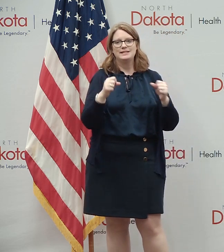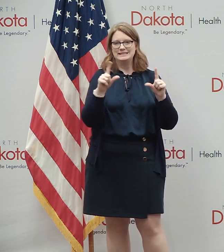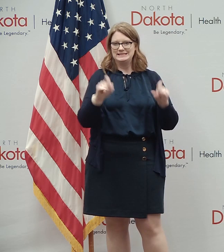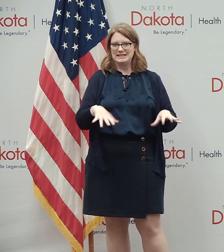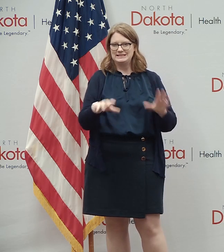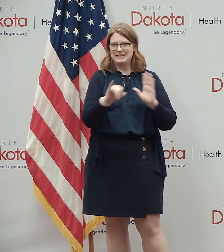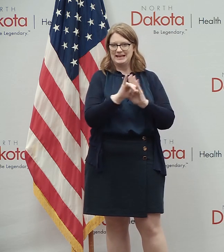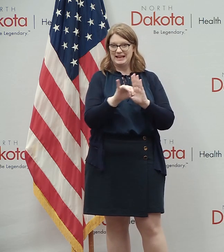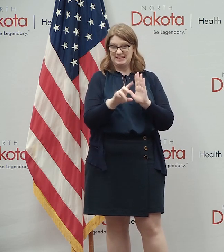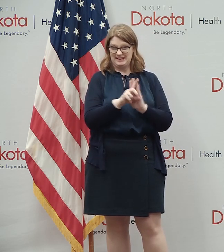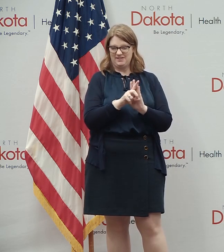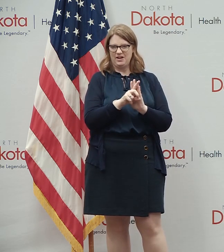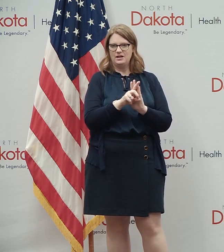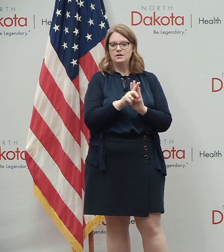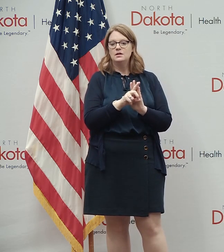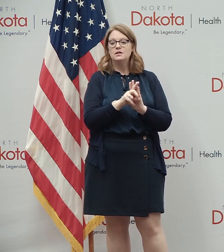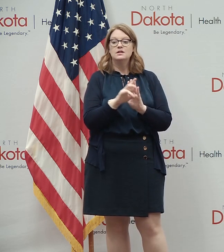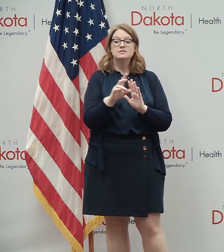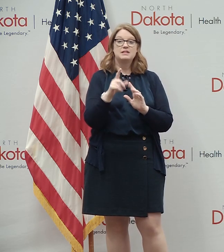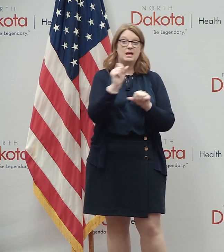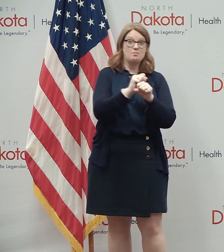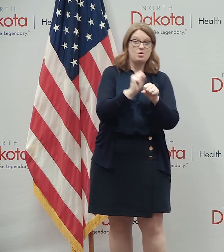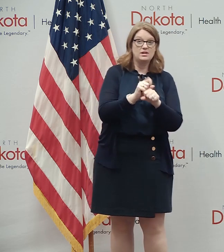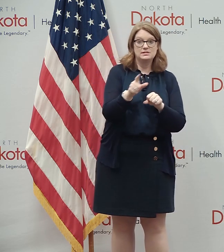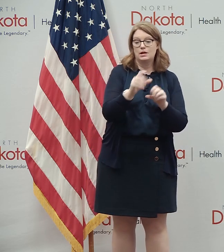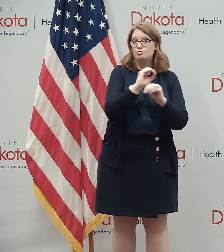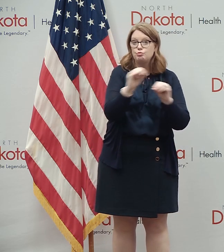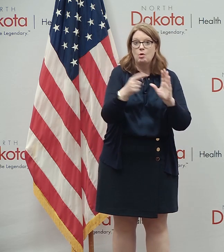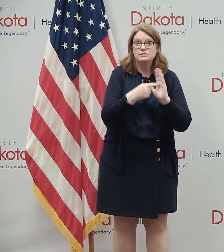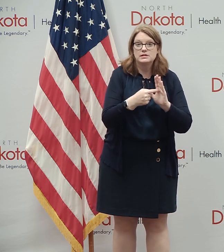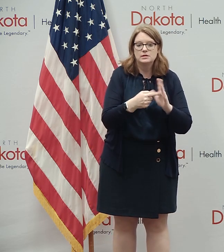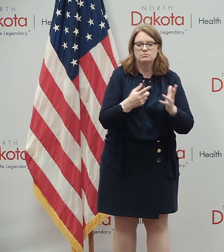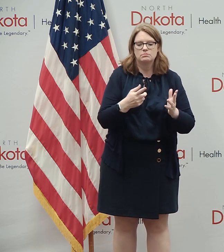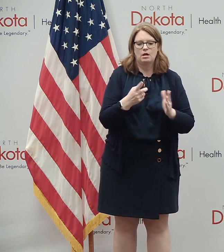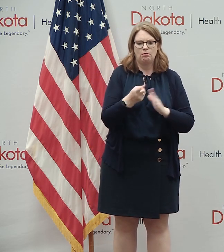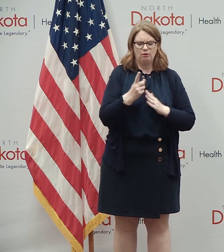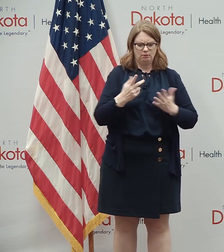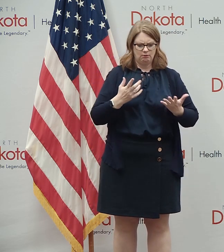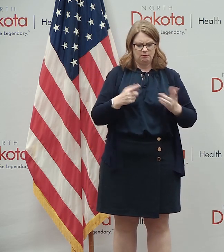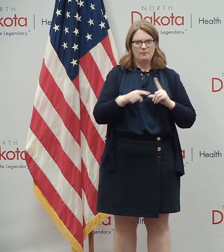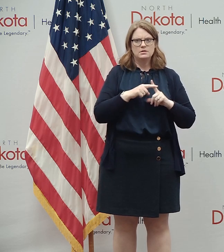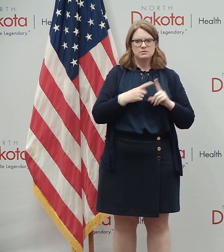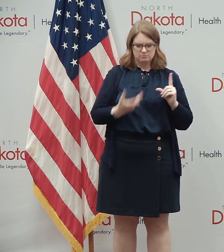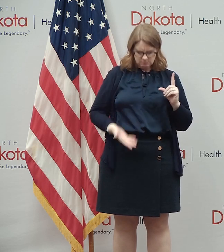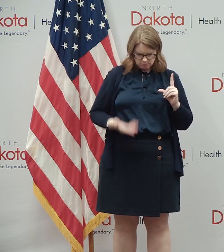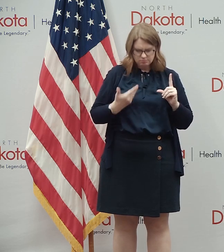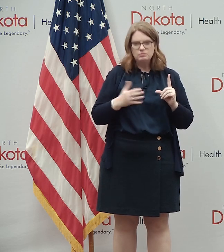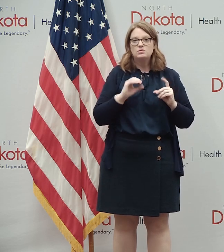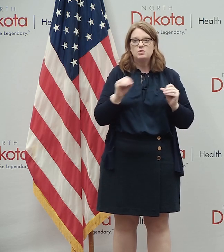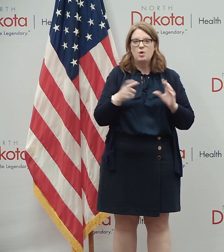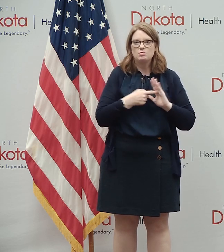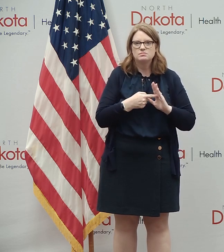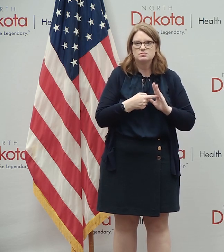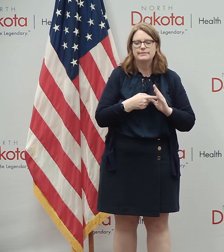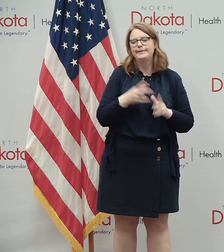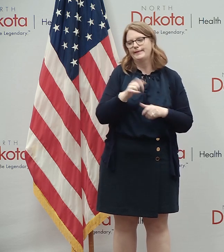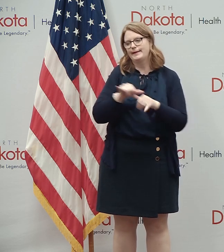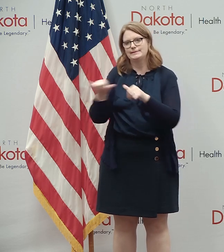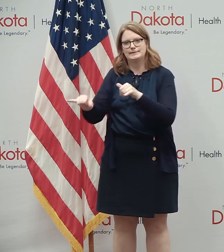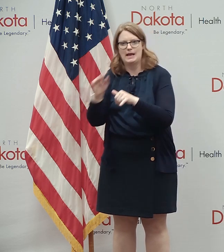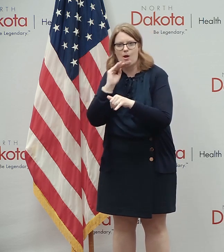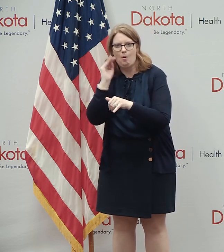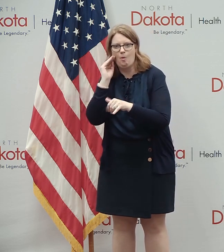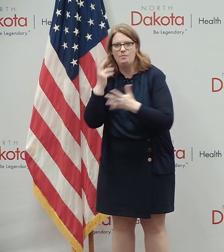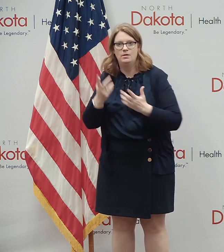identified asymptomatic employees who could stay home so they do not transmit, because again, when we've got younger healthcare workers, they can